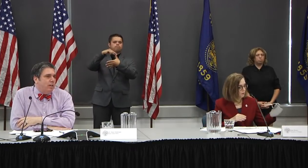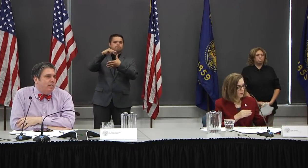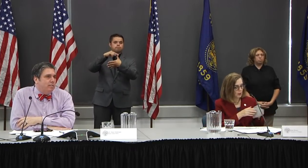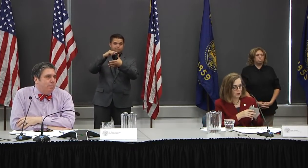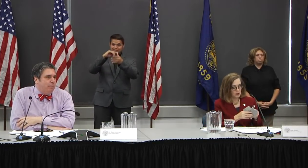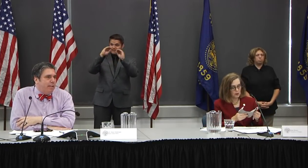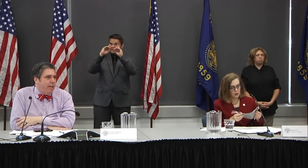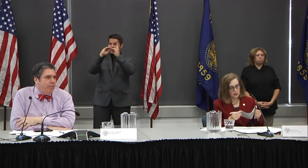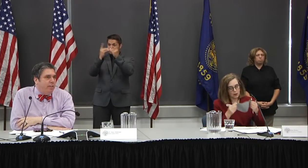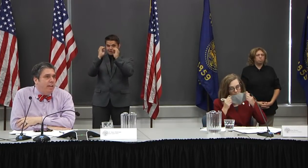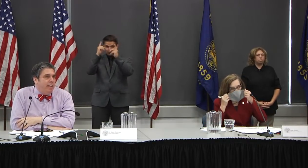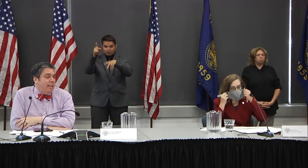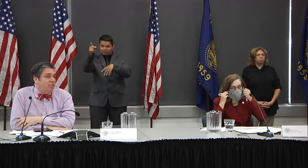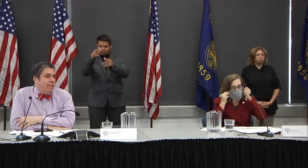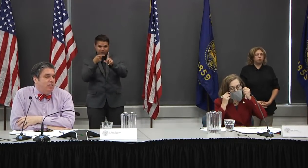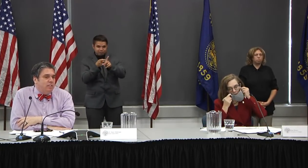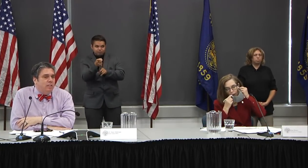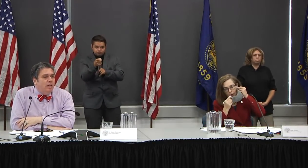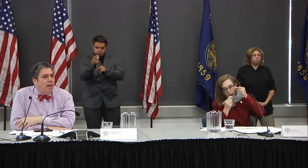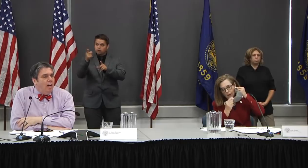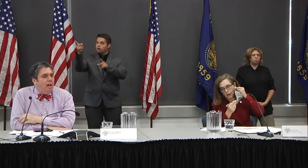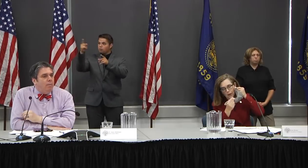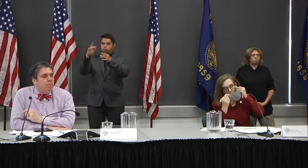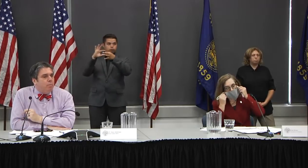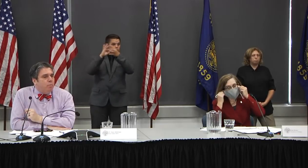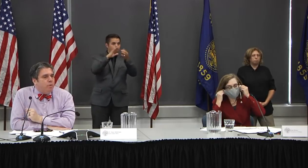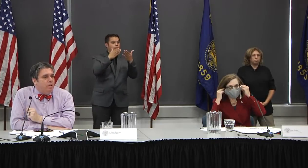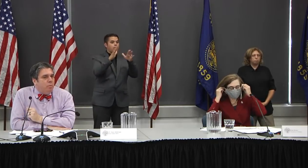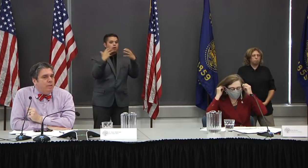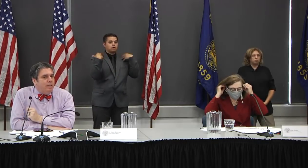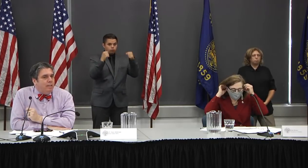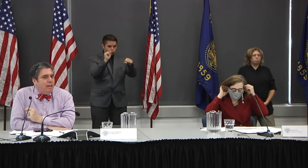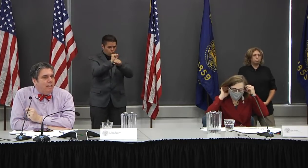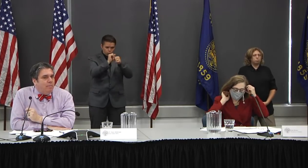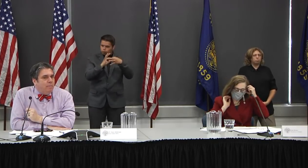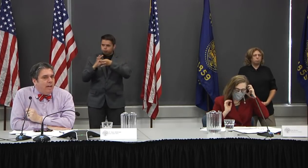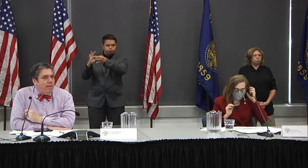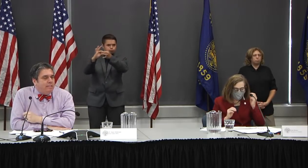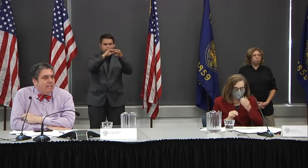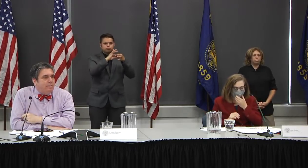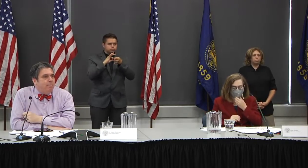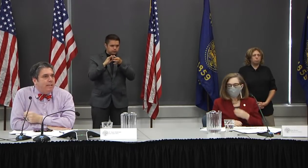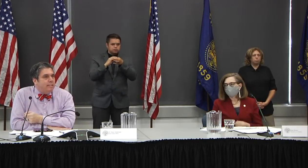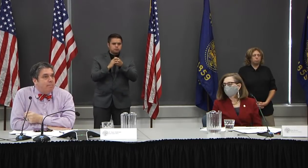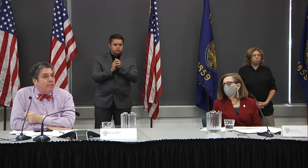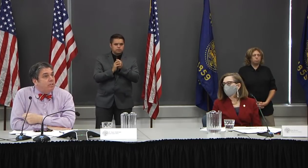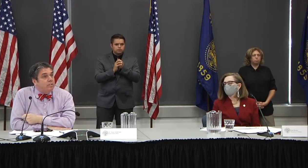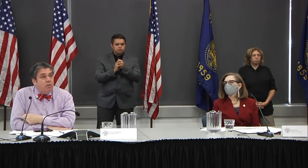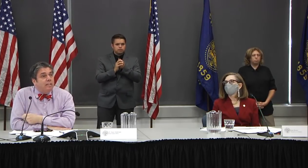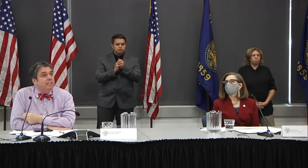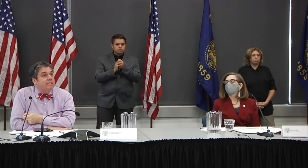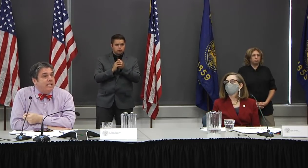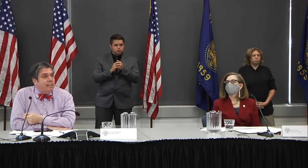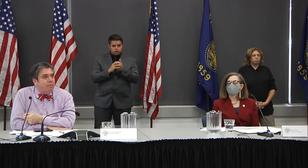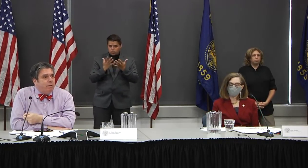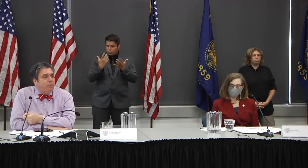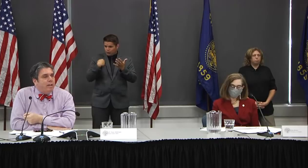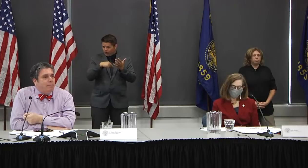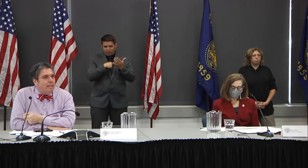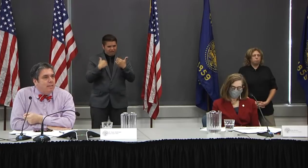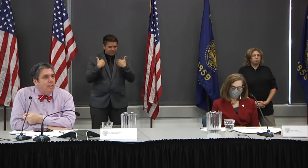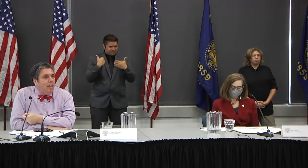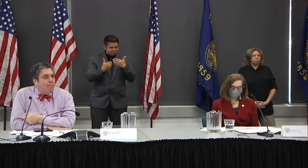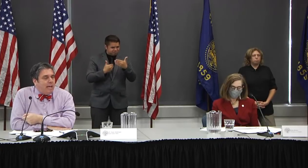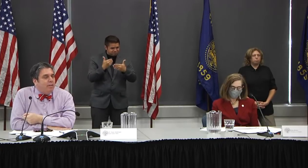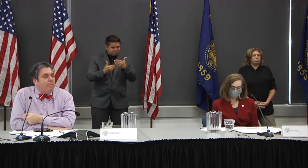partners across public health and education. We set some basic metrics across the state that we would